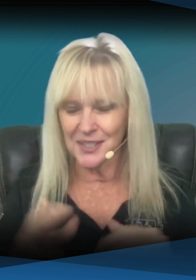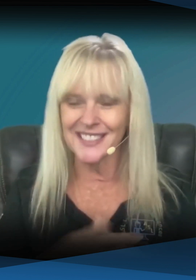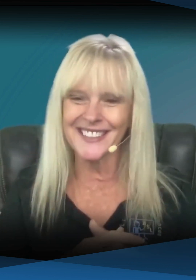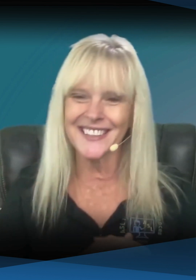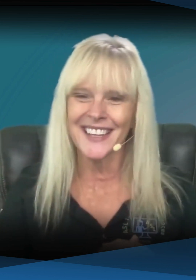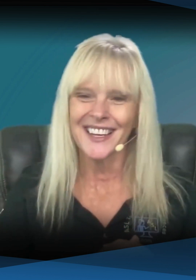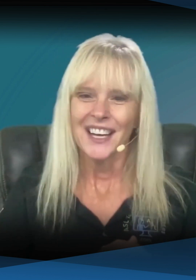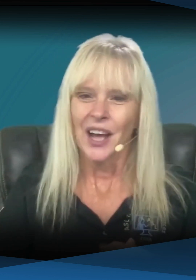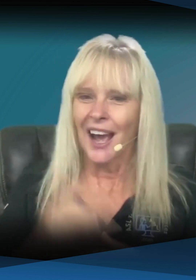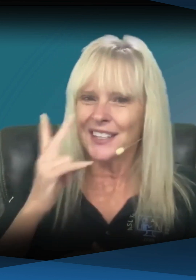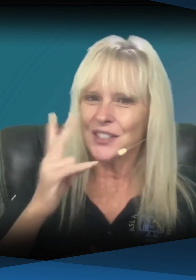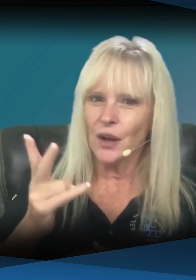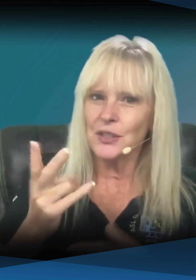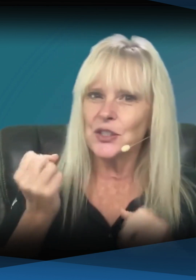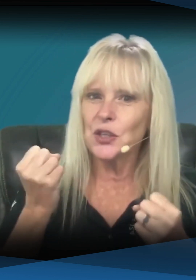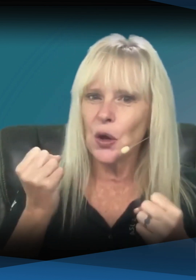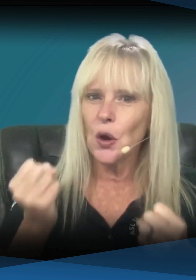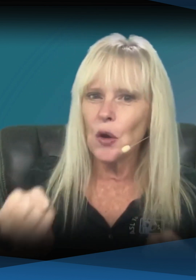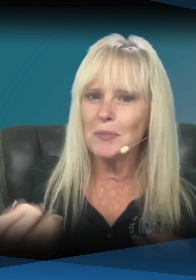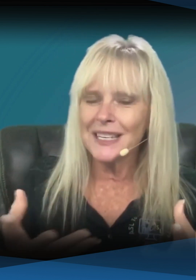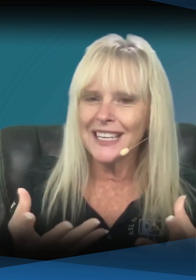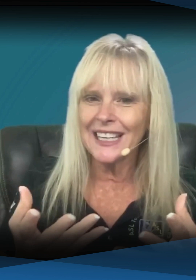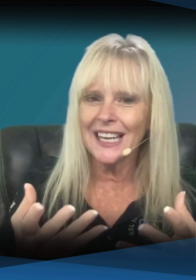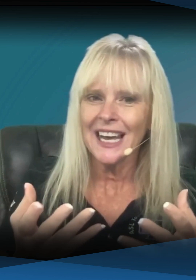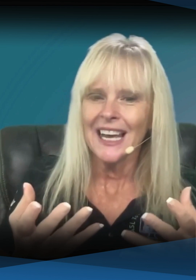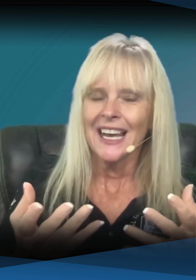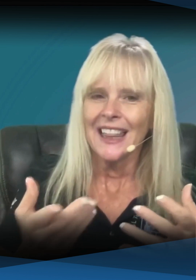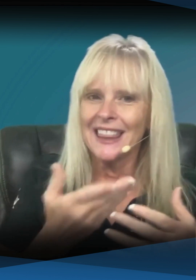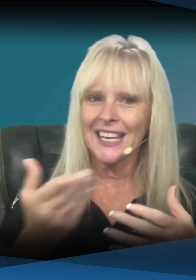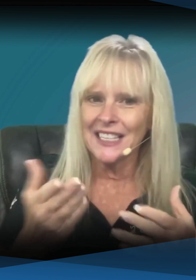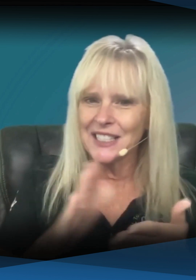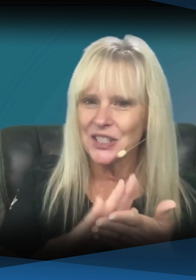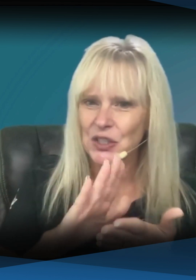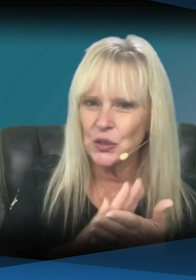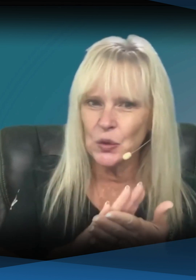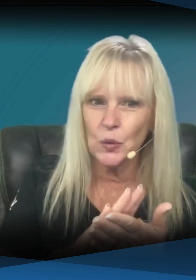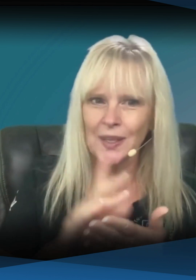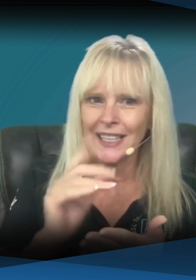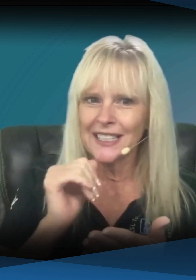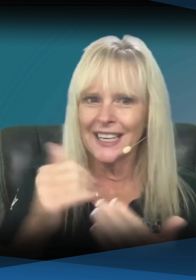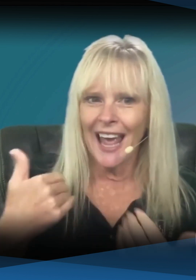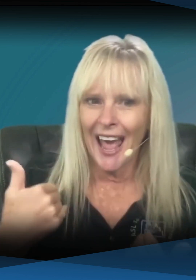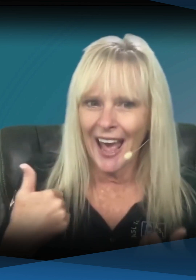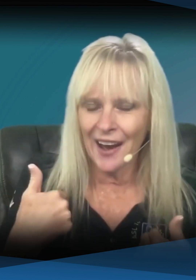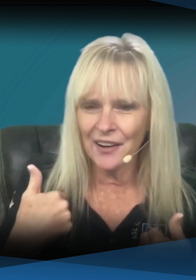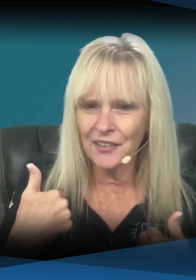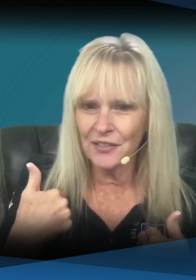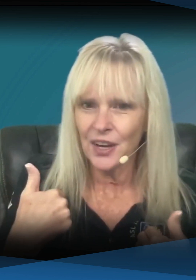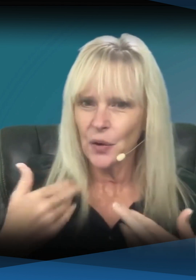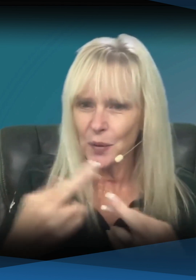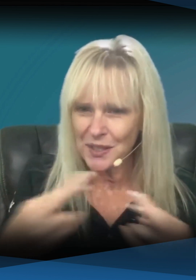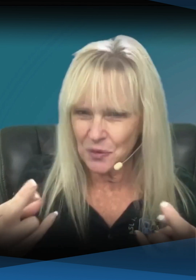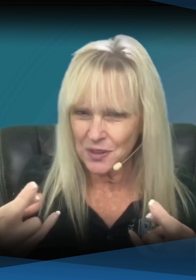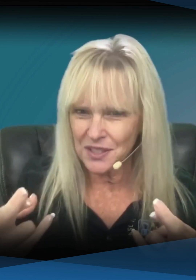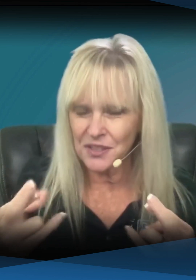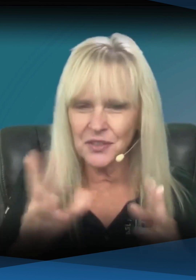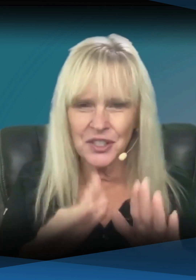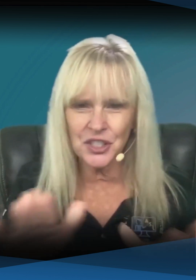Resources. I saw so many things in the school where they didn't have resources for the